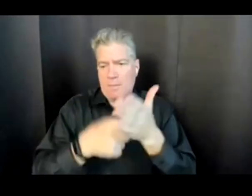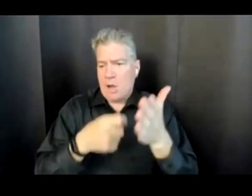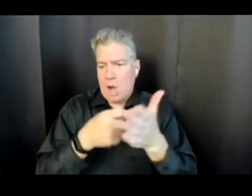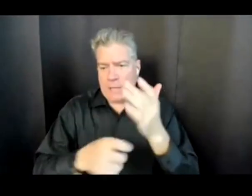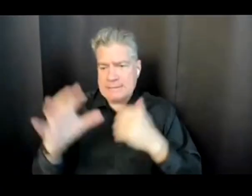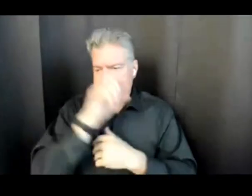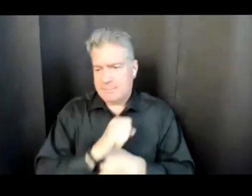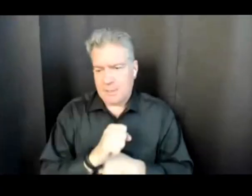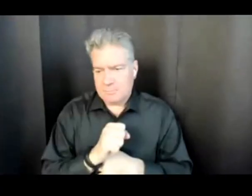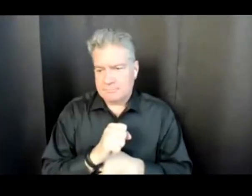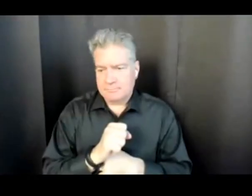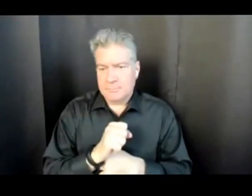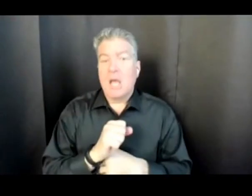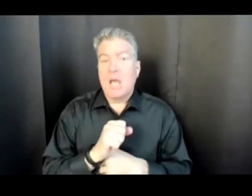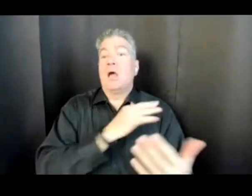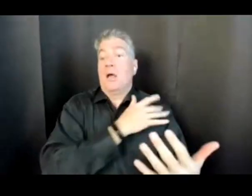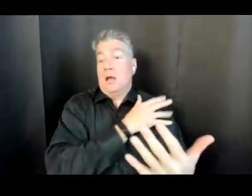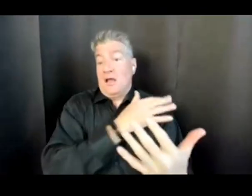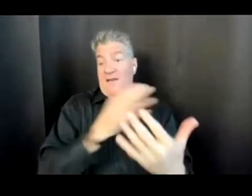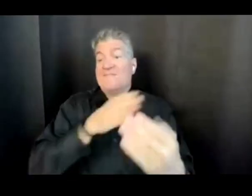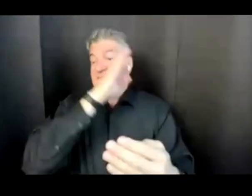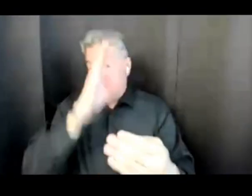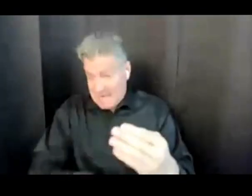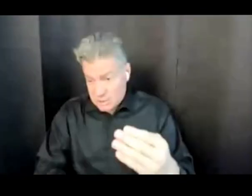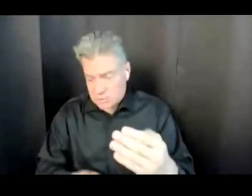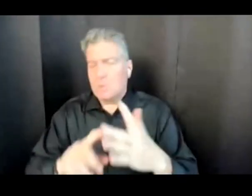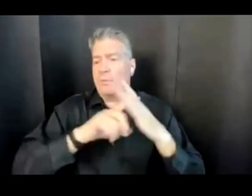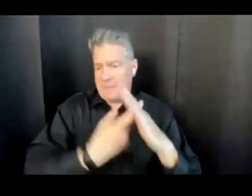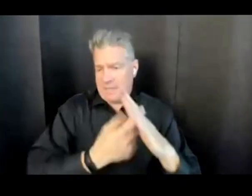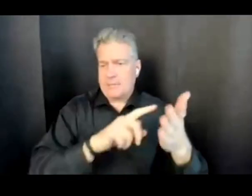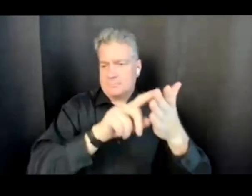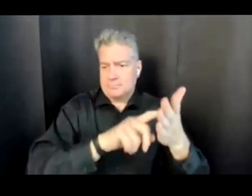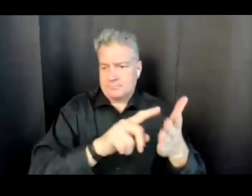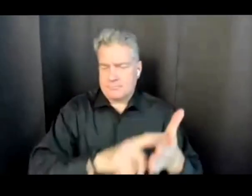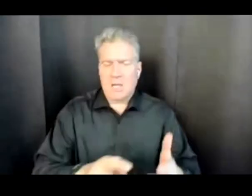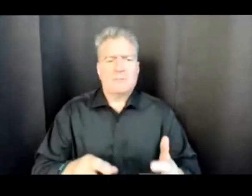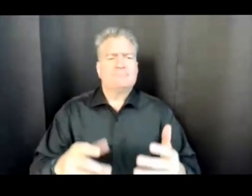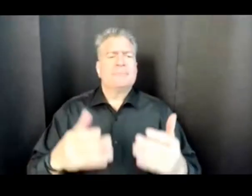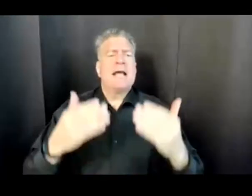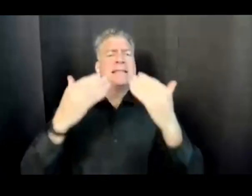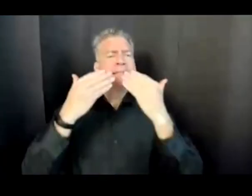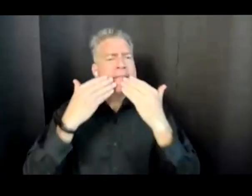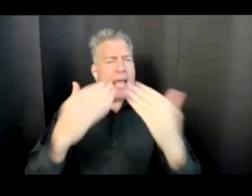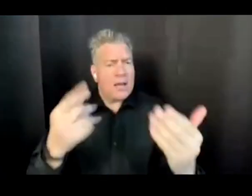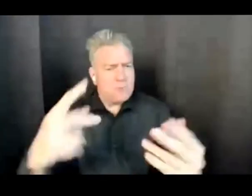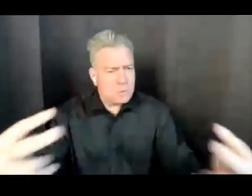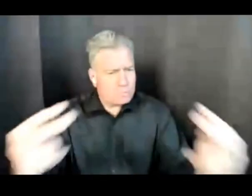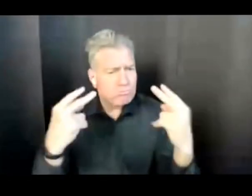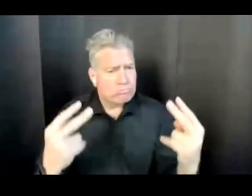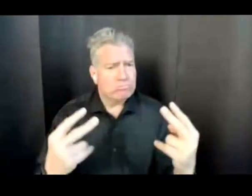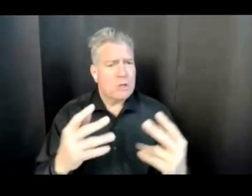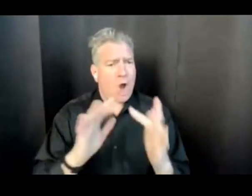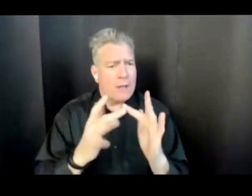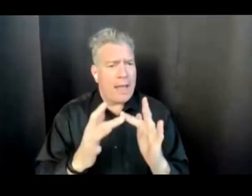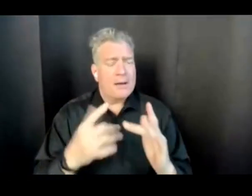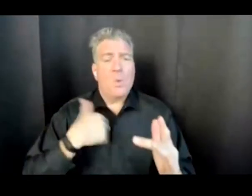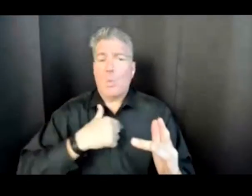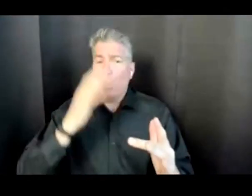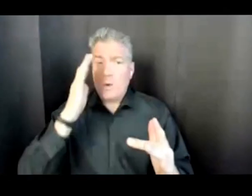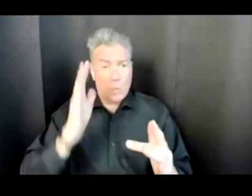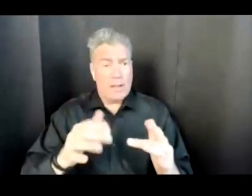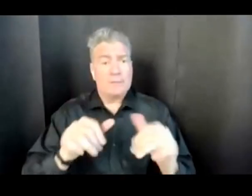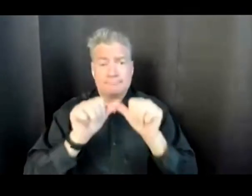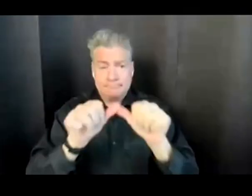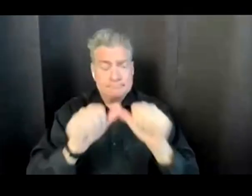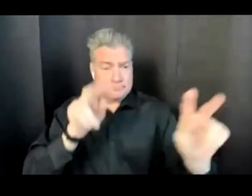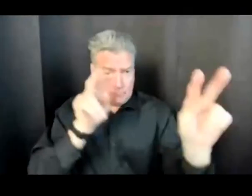not through the event yet. And with that, we thank y'all all for joining us online. We will continue to monitor, assess,